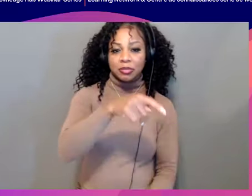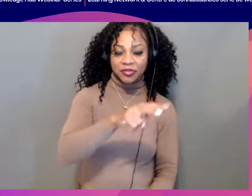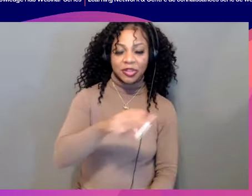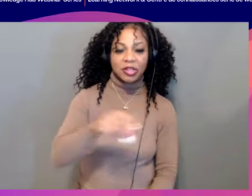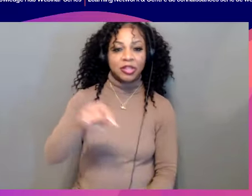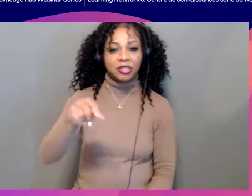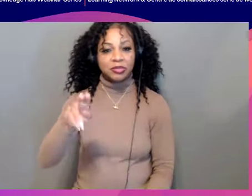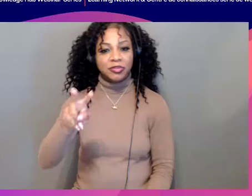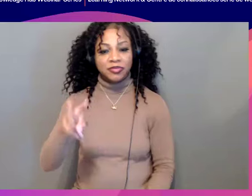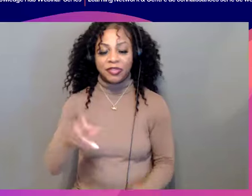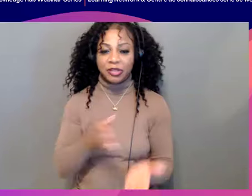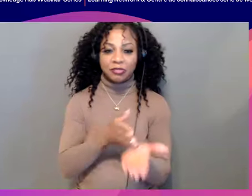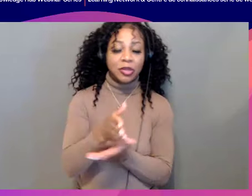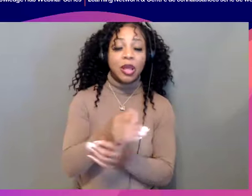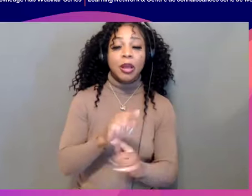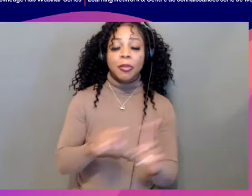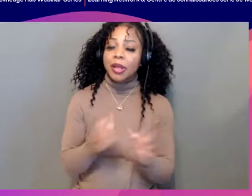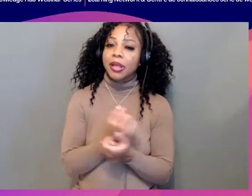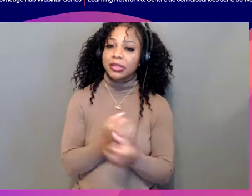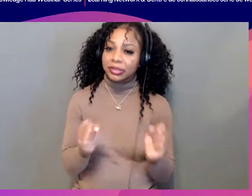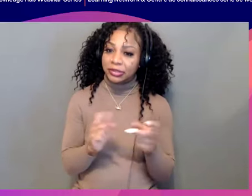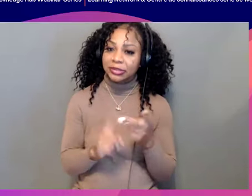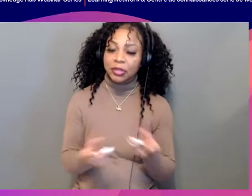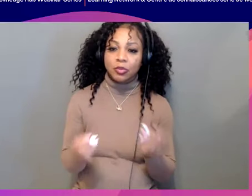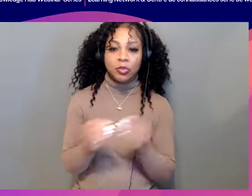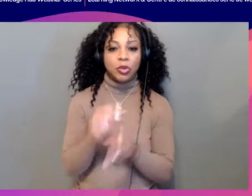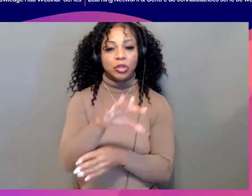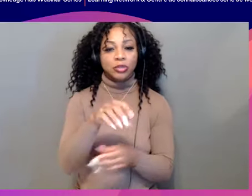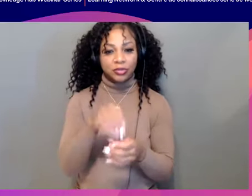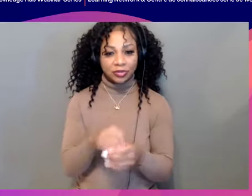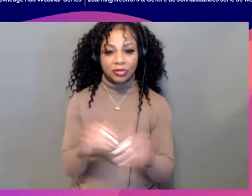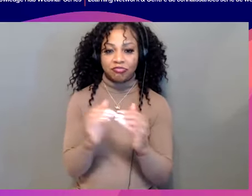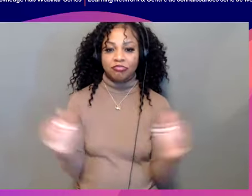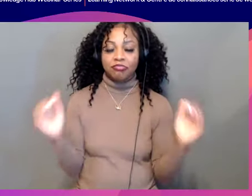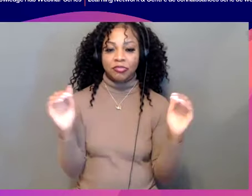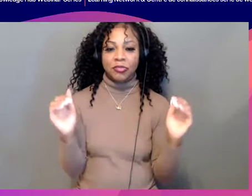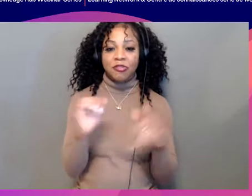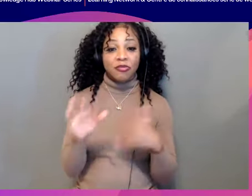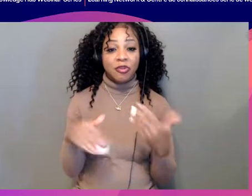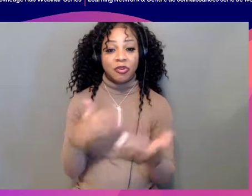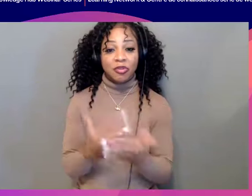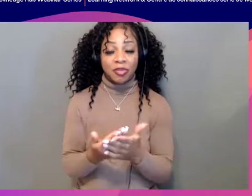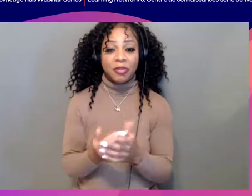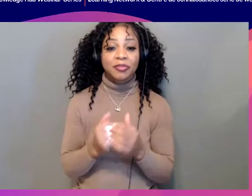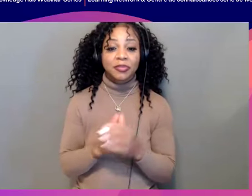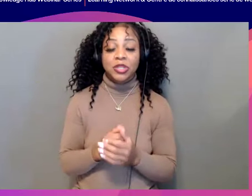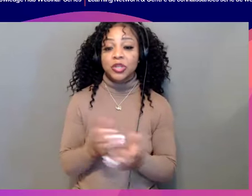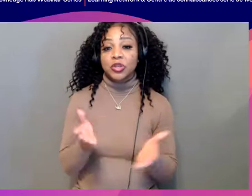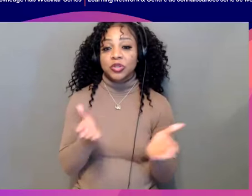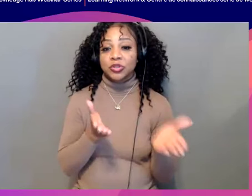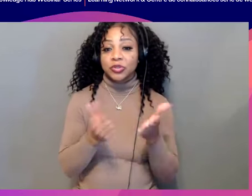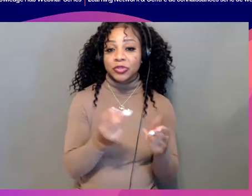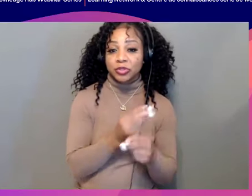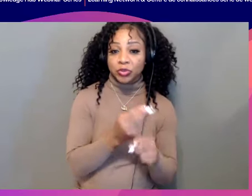sector that is not only safer, but also more inclusive and equitable for all, so service users as